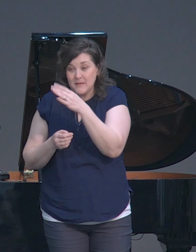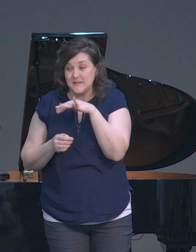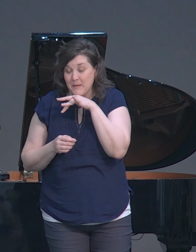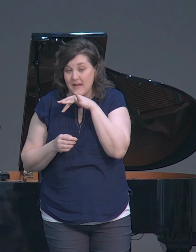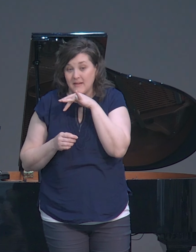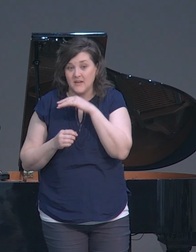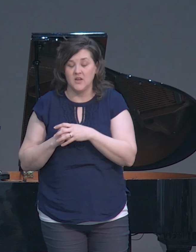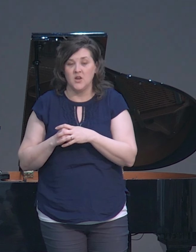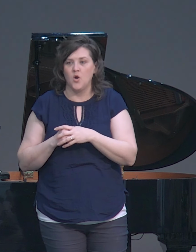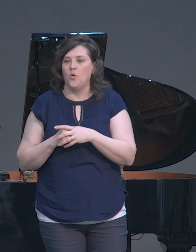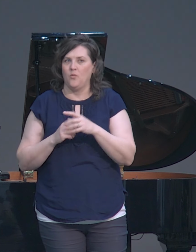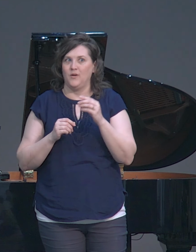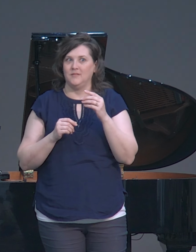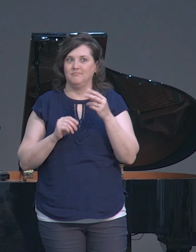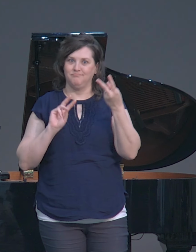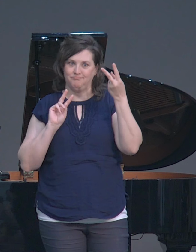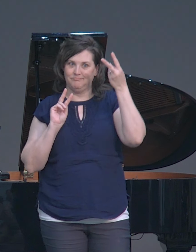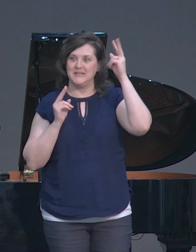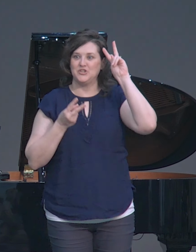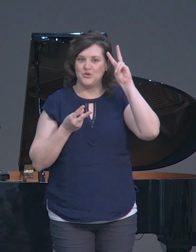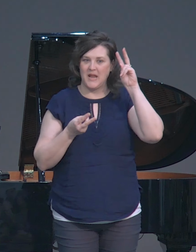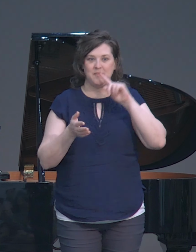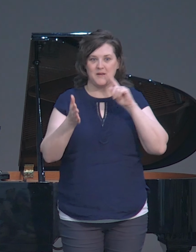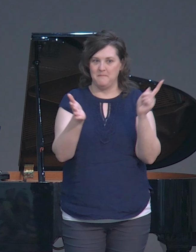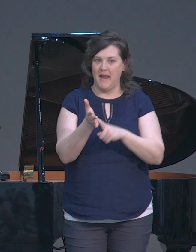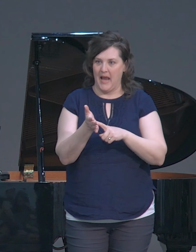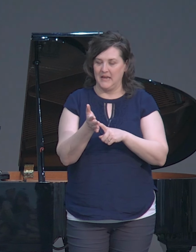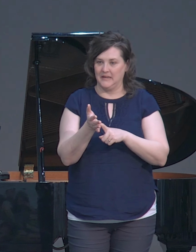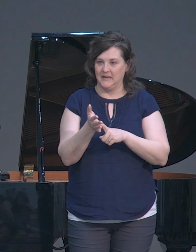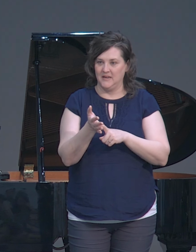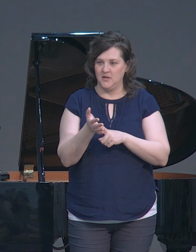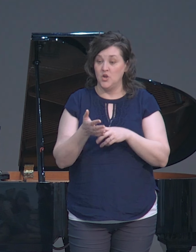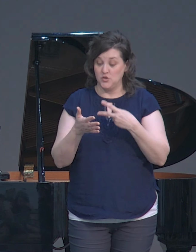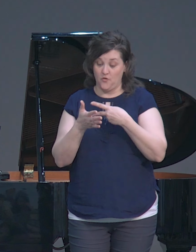command. Here's what's most misunderstood here in verse 5.